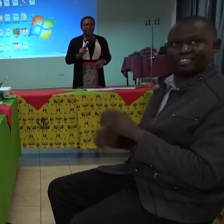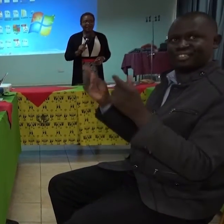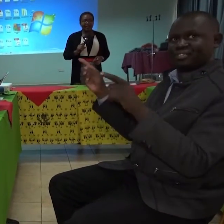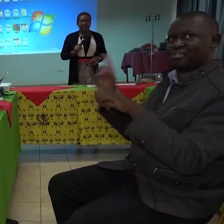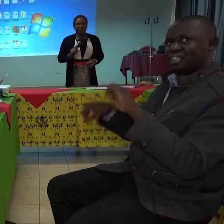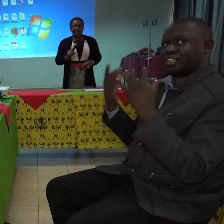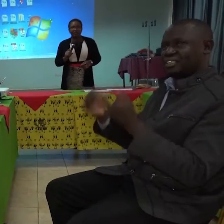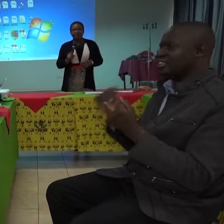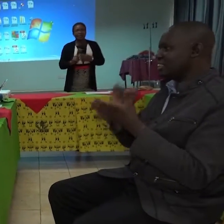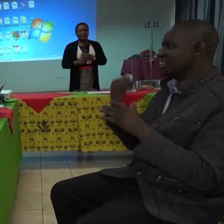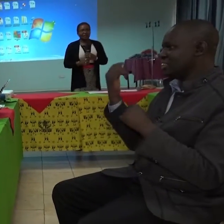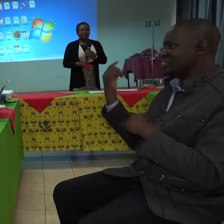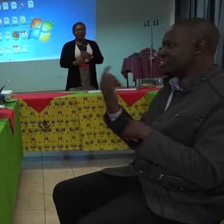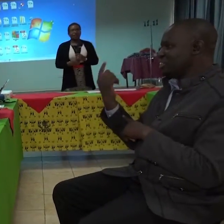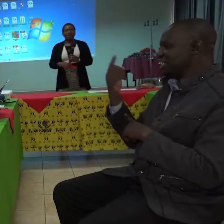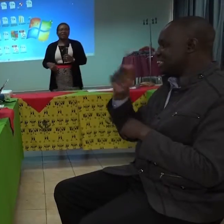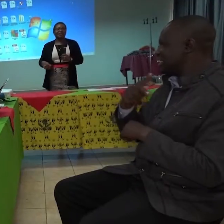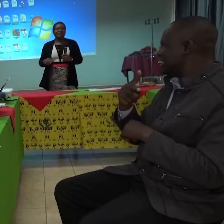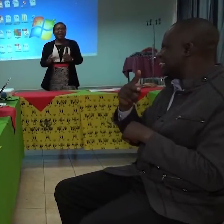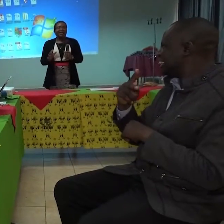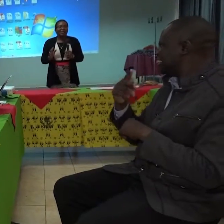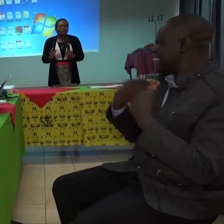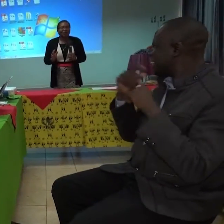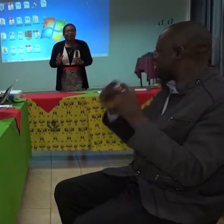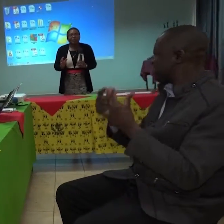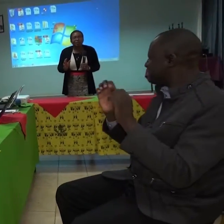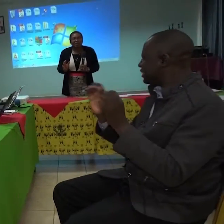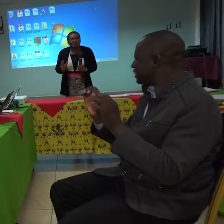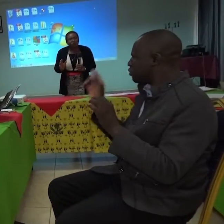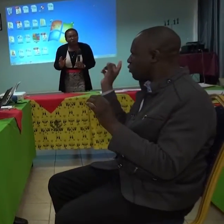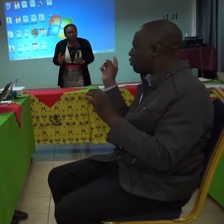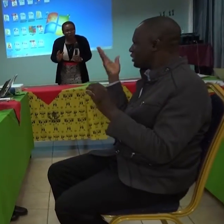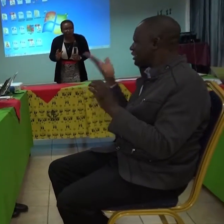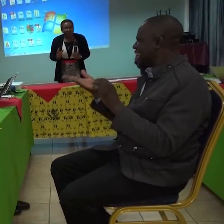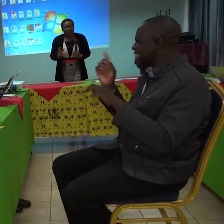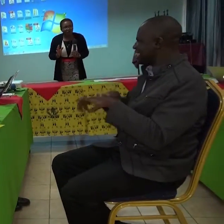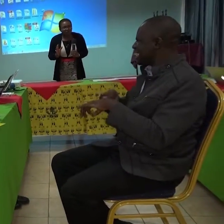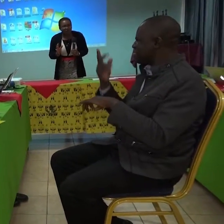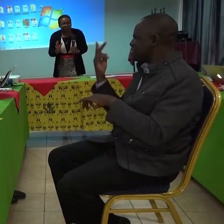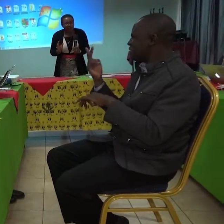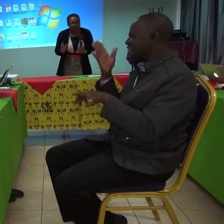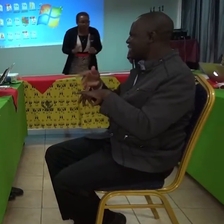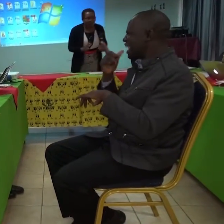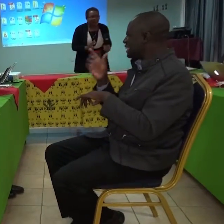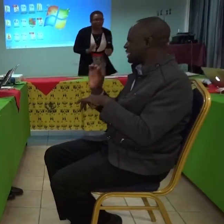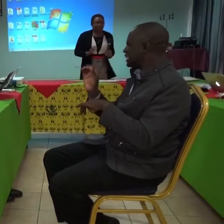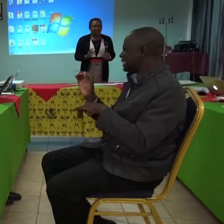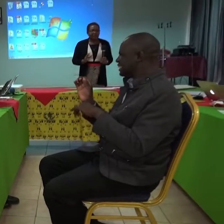group. We didn't have groups. Okay. At least, okay, how do you want me to call those groups? How do you want me to name